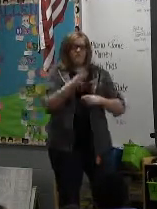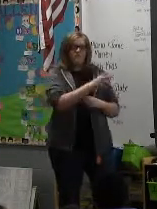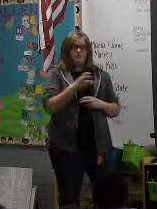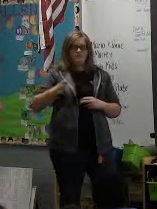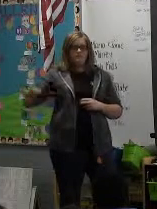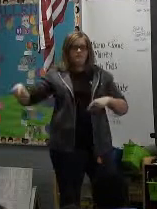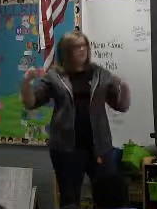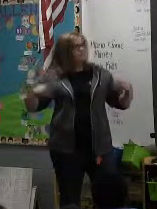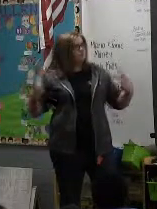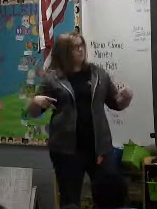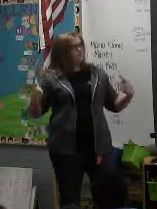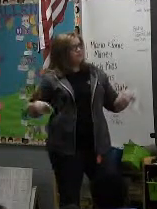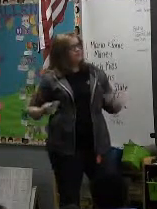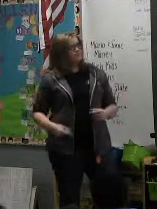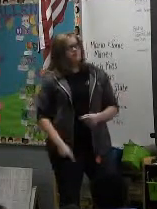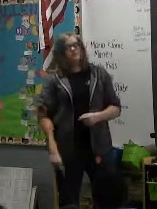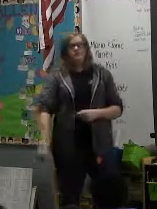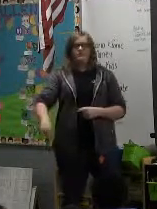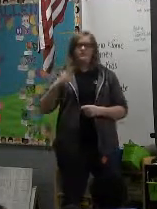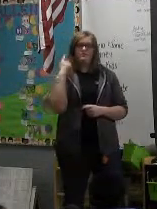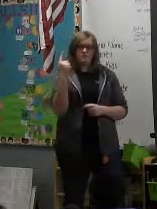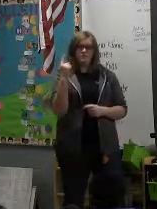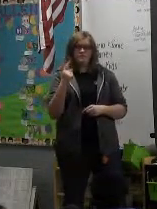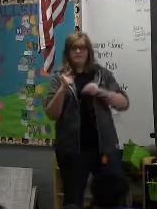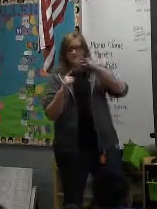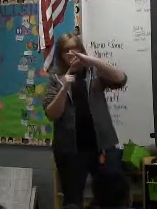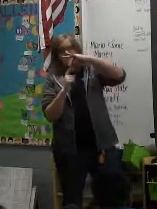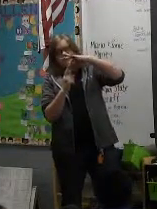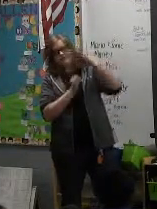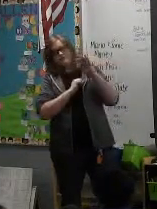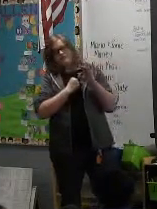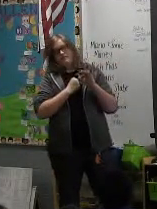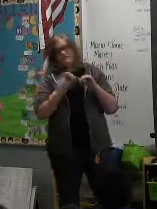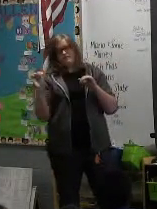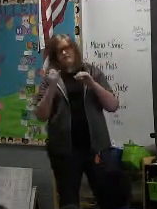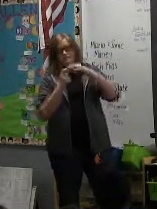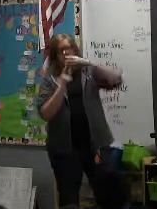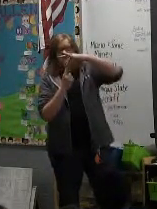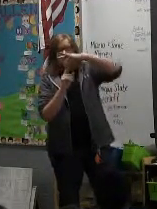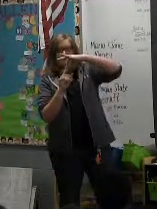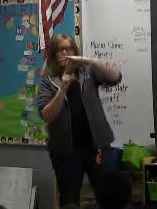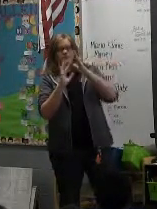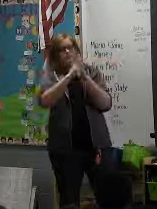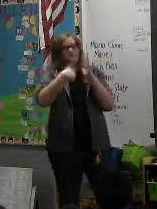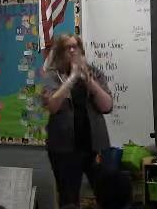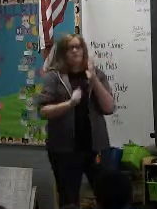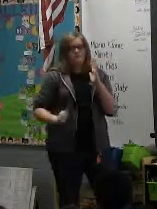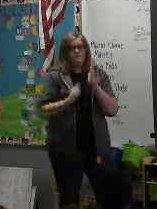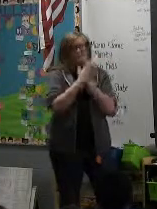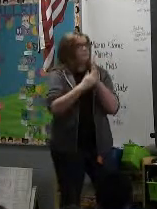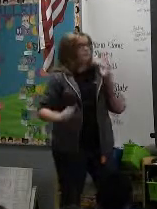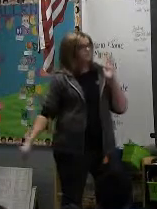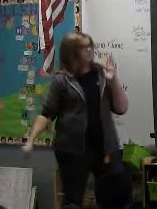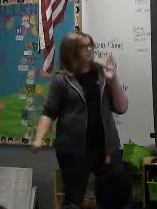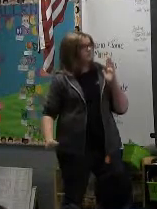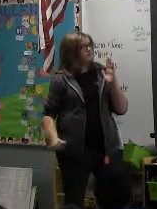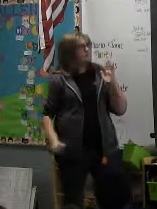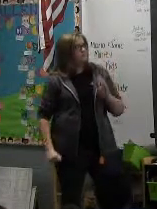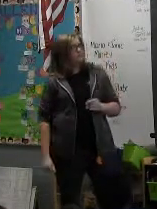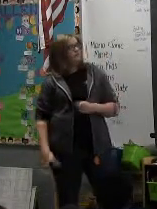circus freaks. Each one had their own special talent and skills.